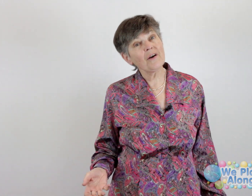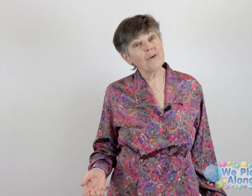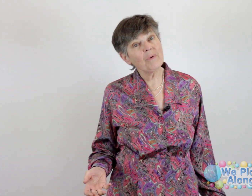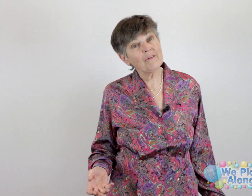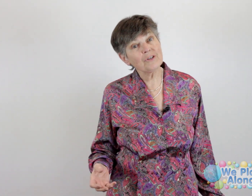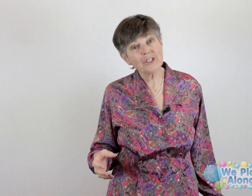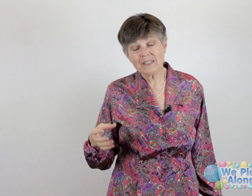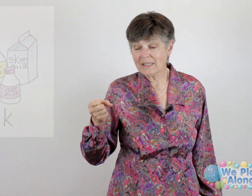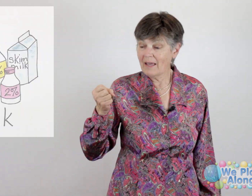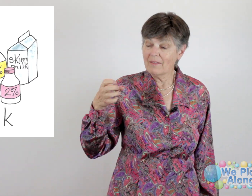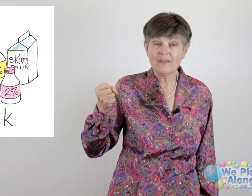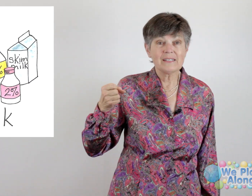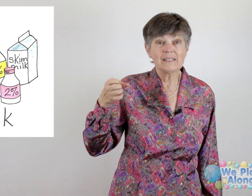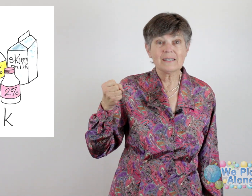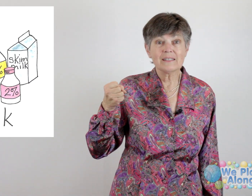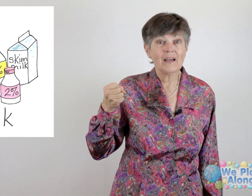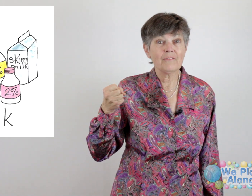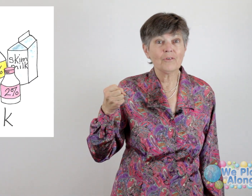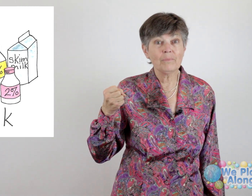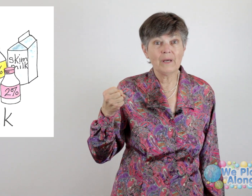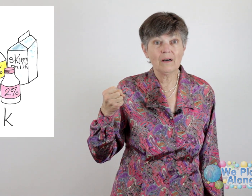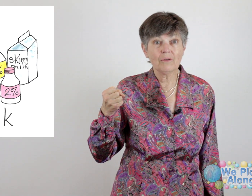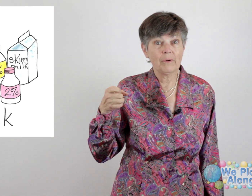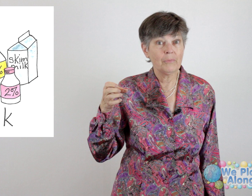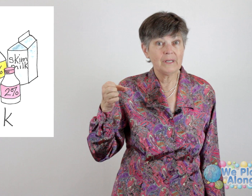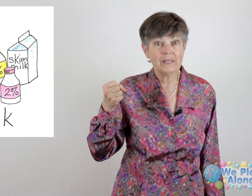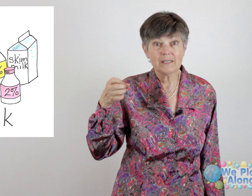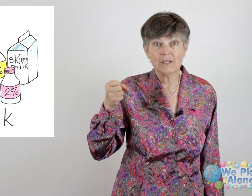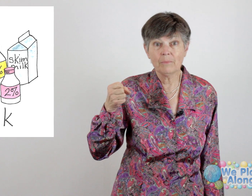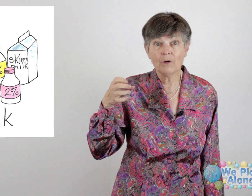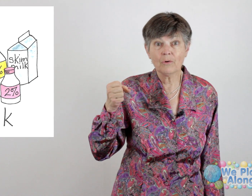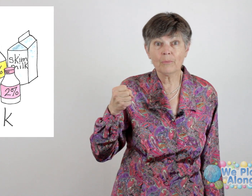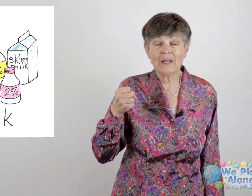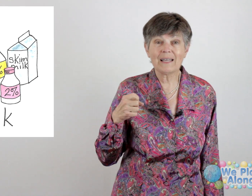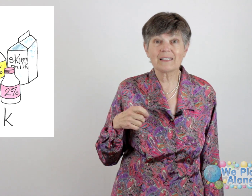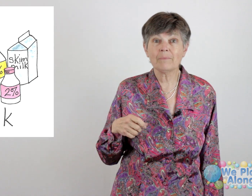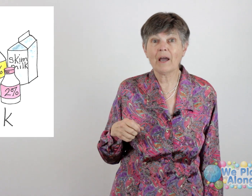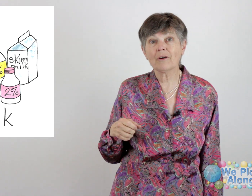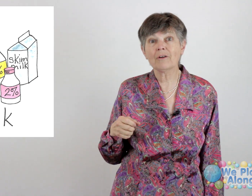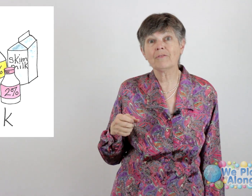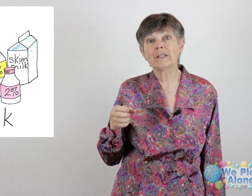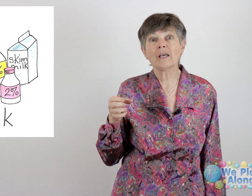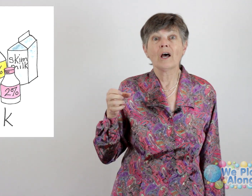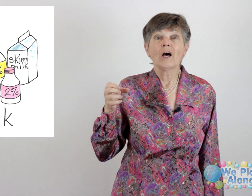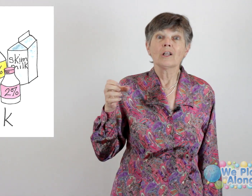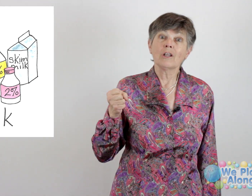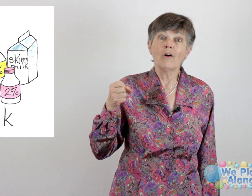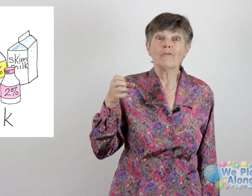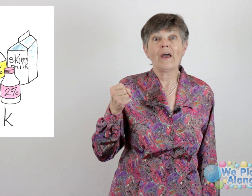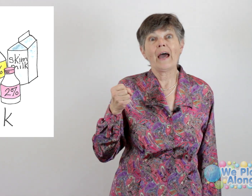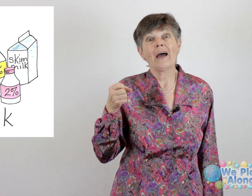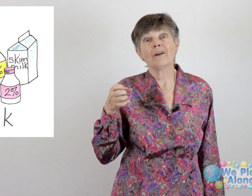other beverages. This is a sign for milk. Remember we did this in the milk group, and it doesn't matter if it's low fat